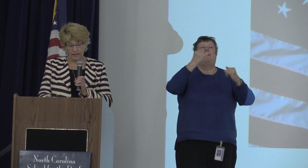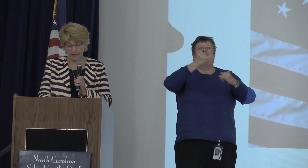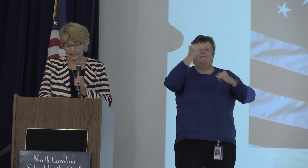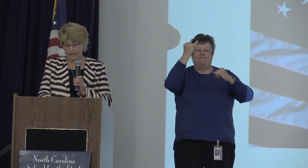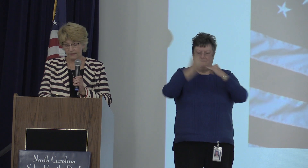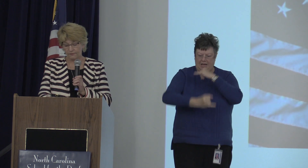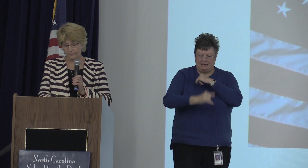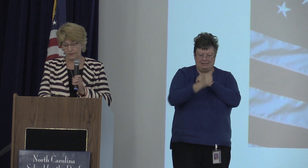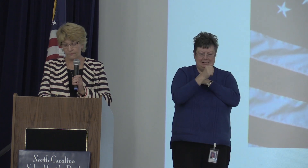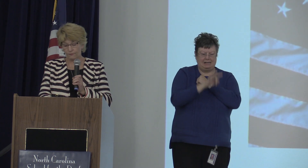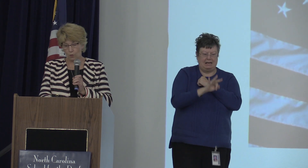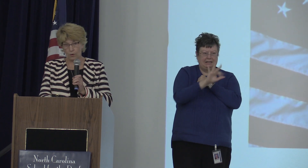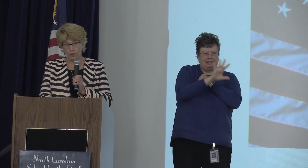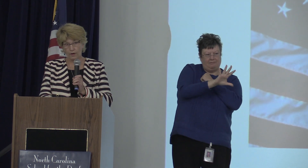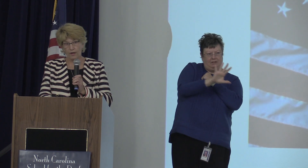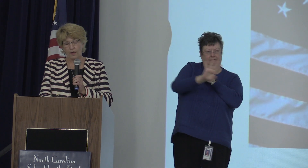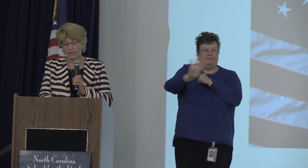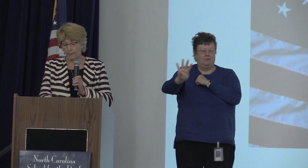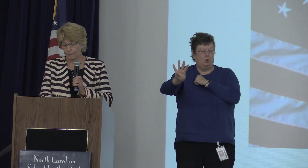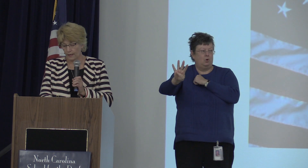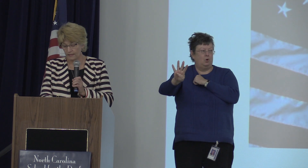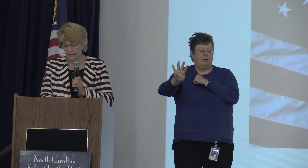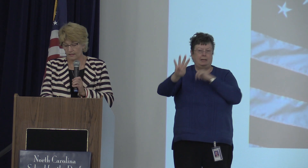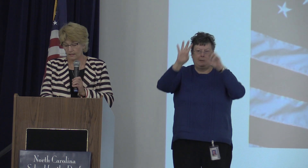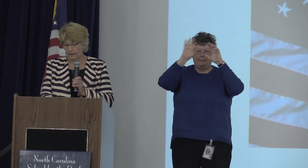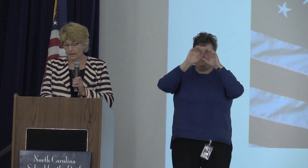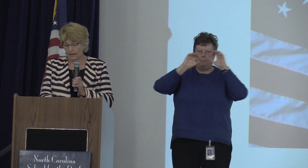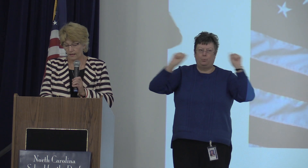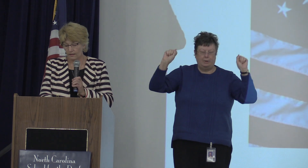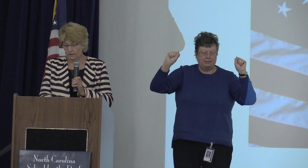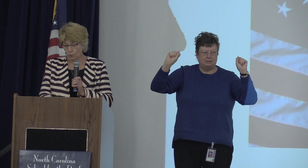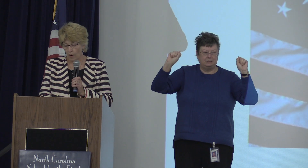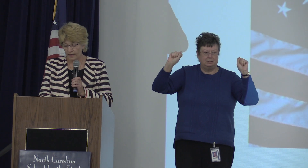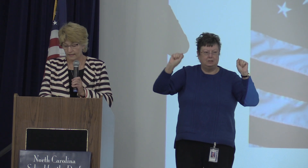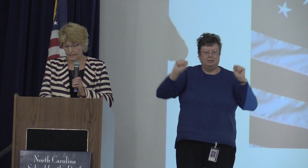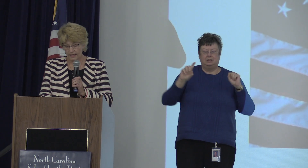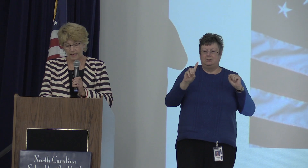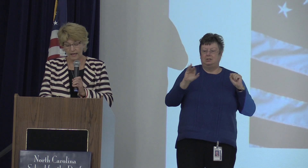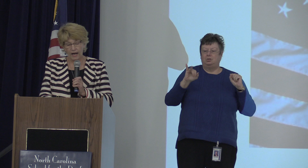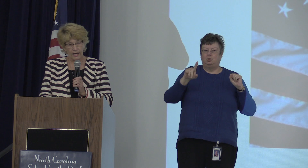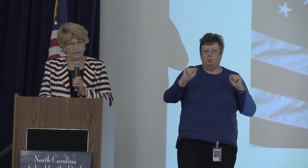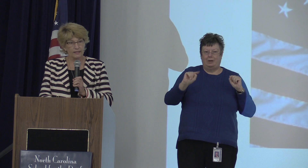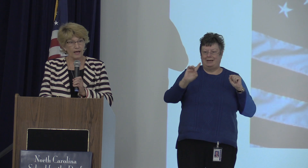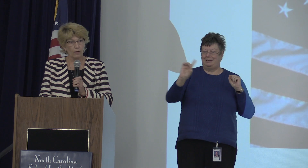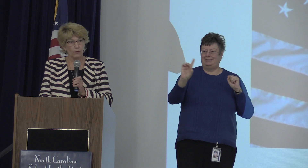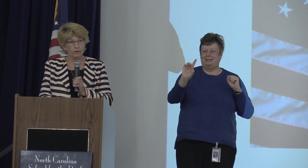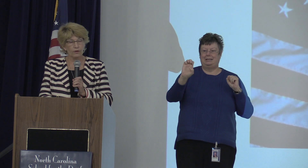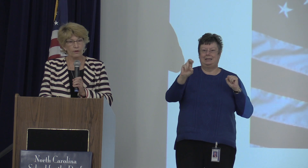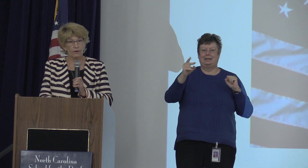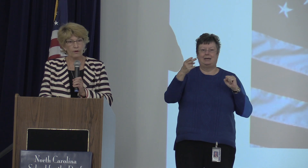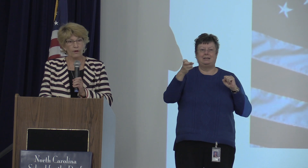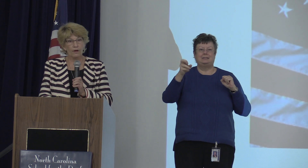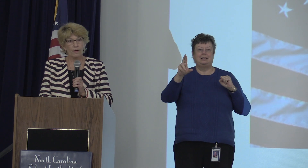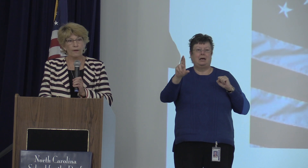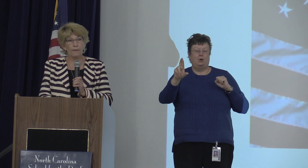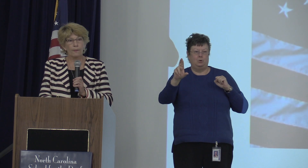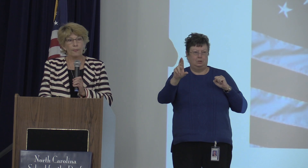until 1954 that President Dwight D. Eisenhower